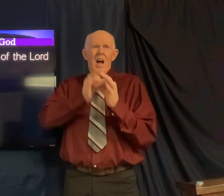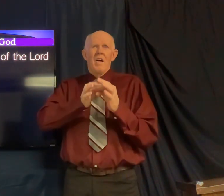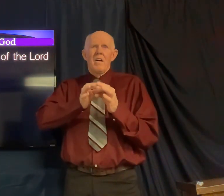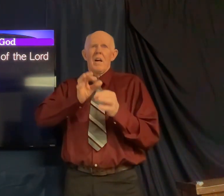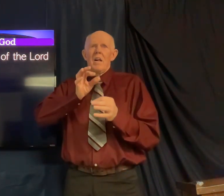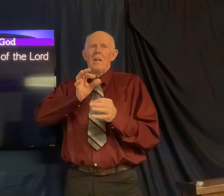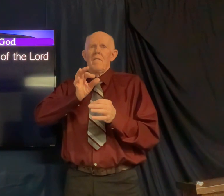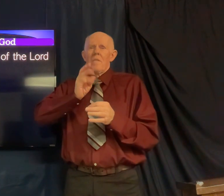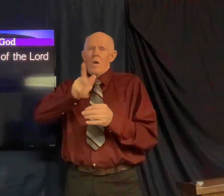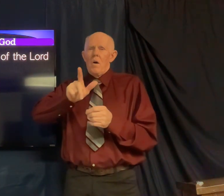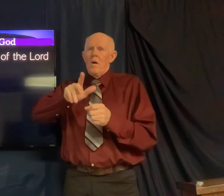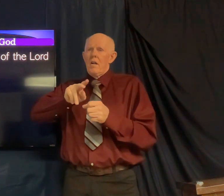faithfulness